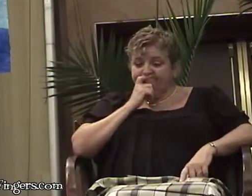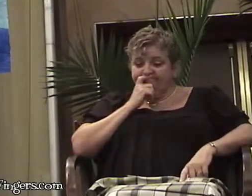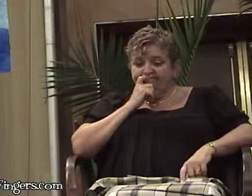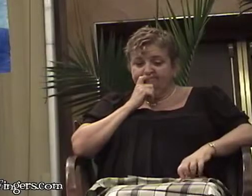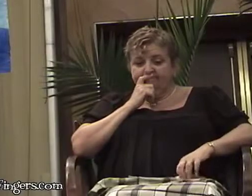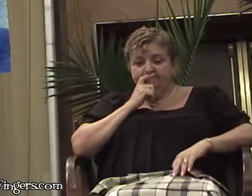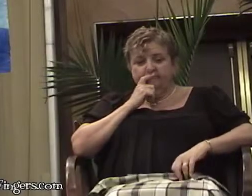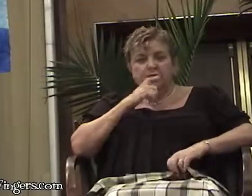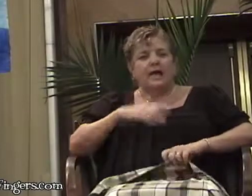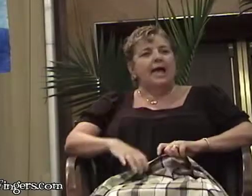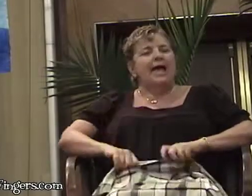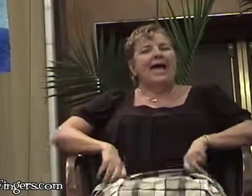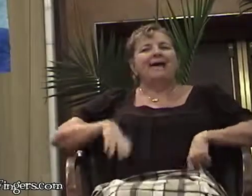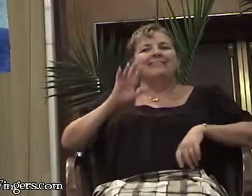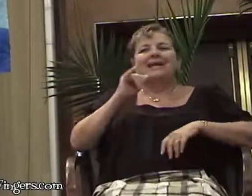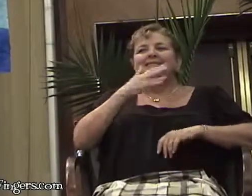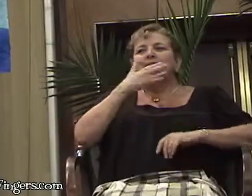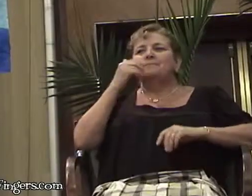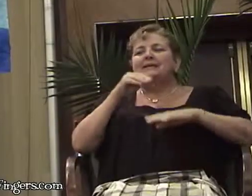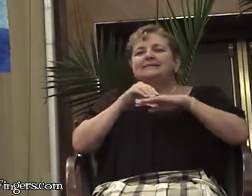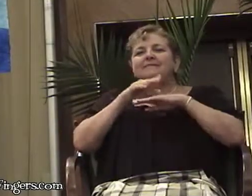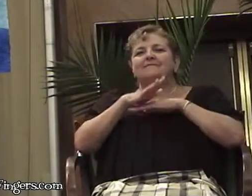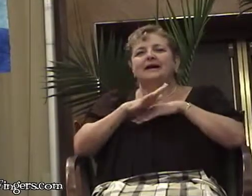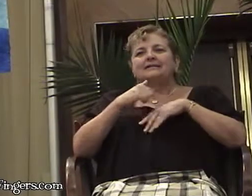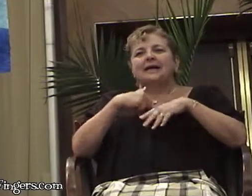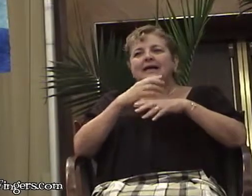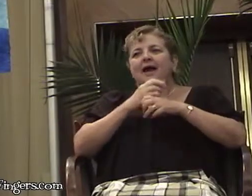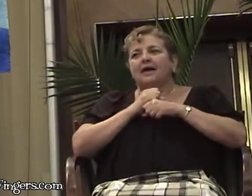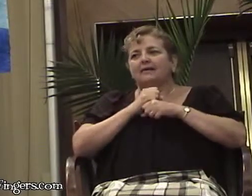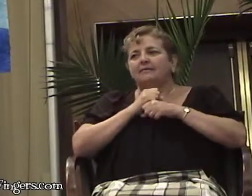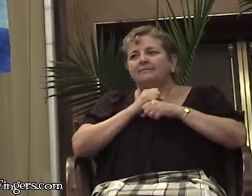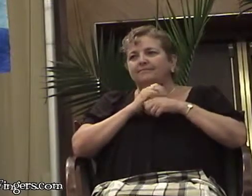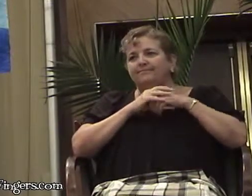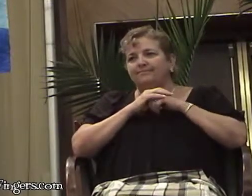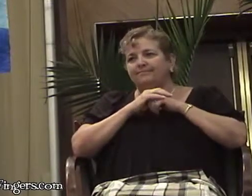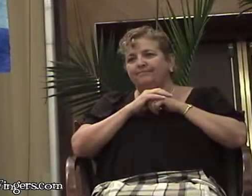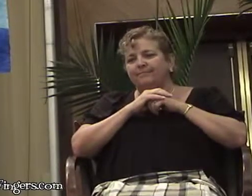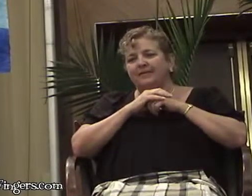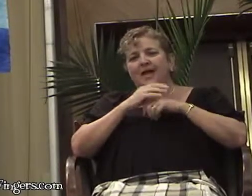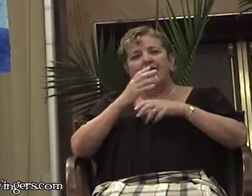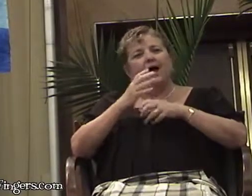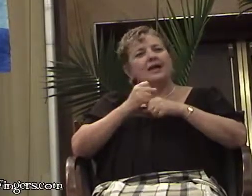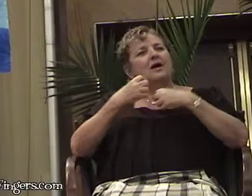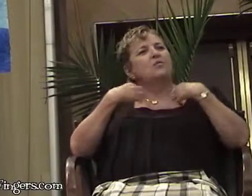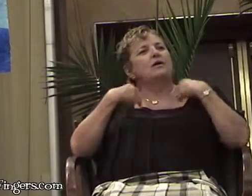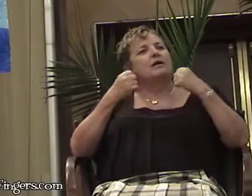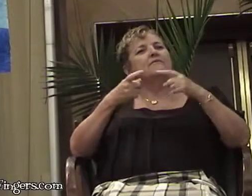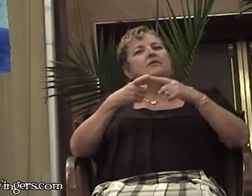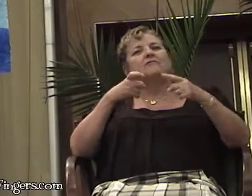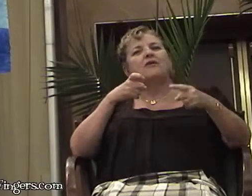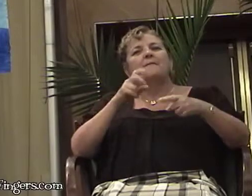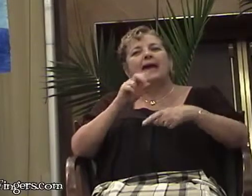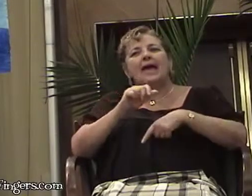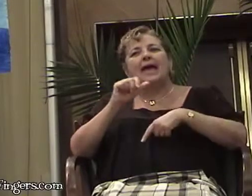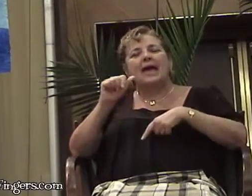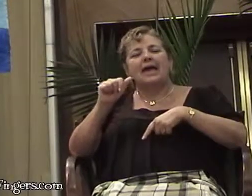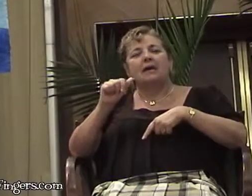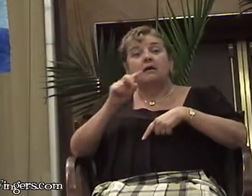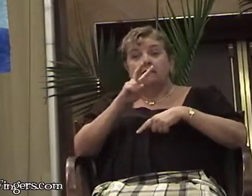advice I got. And that's where I would get my recovery. I got it in Alcoholics Anonymous. I didn't get it in the VA hospital. The VA hospital does great work. They help me with